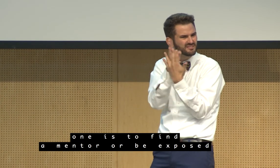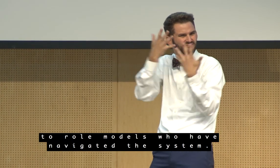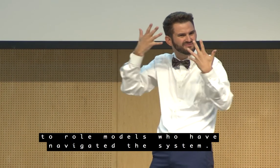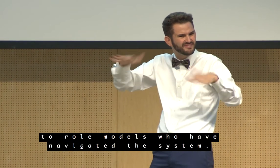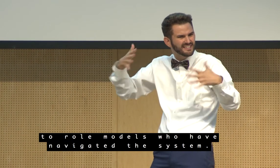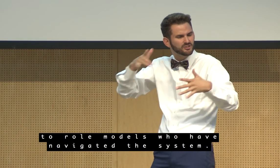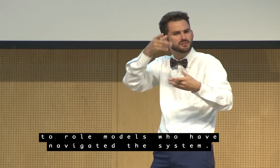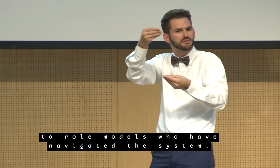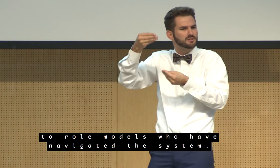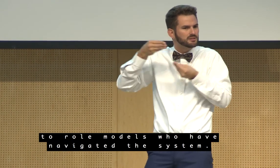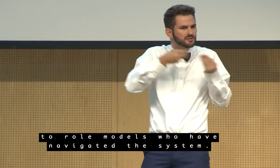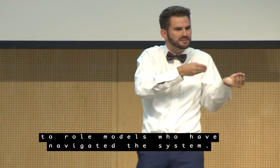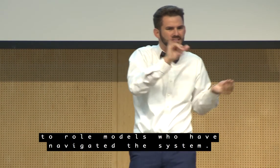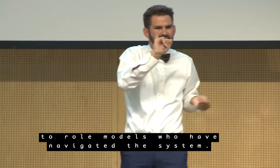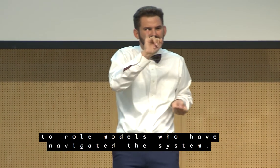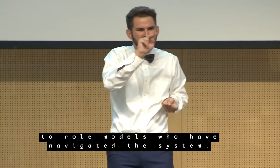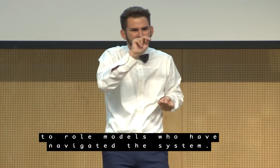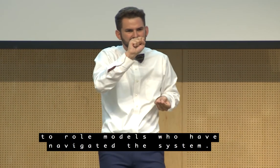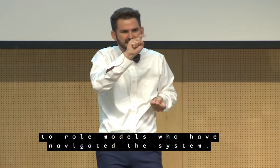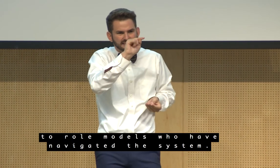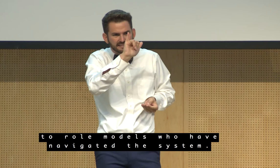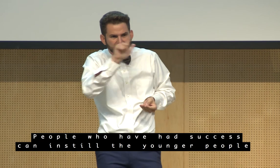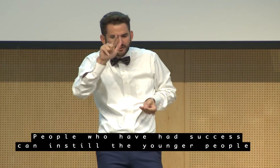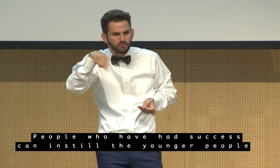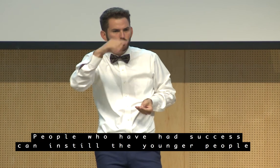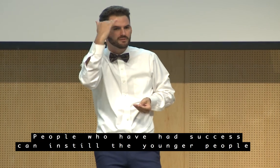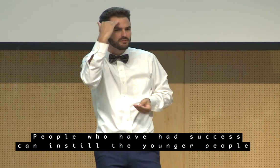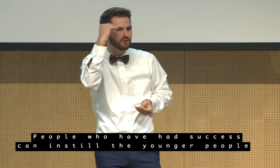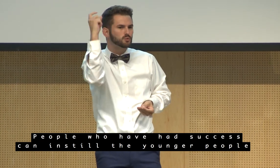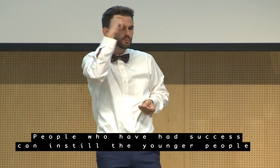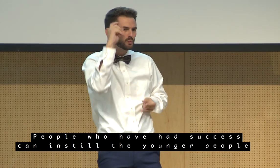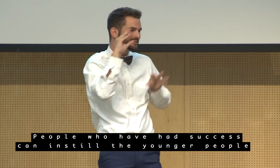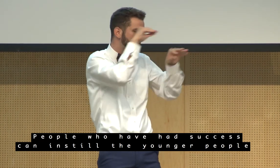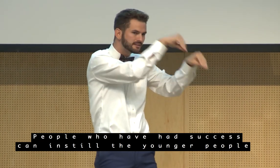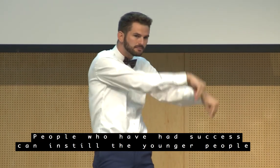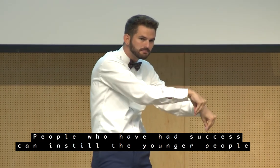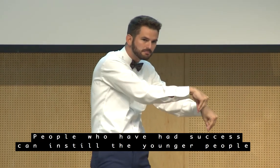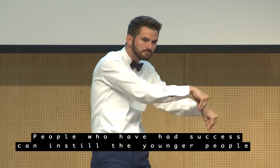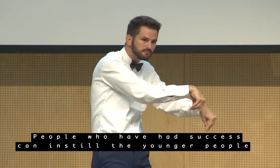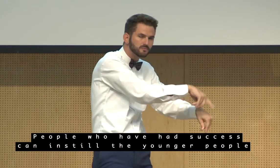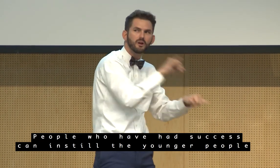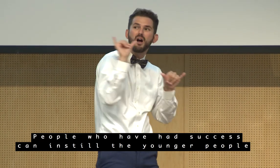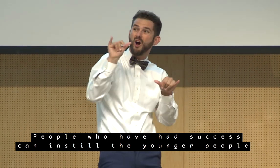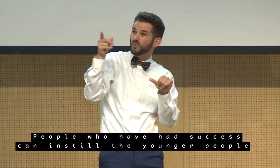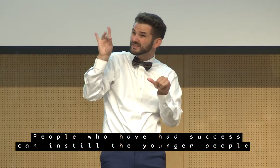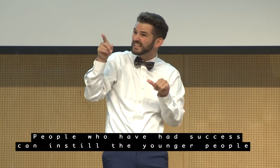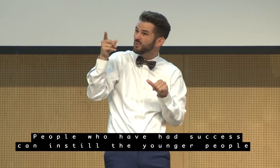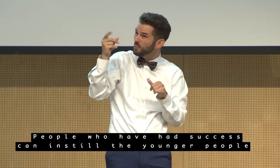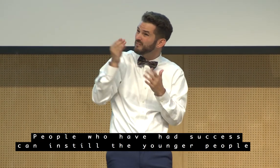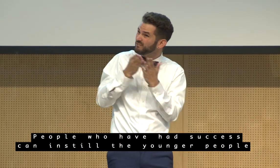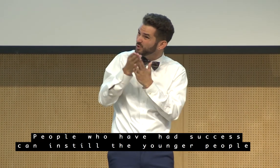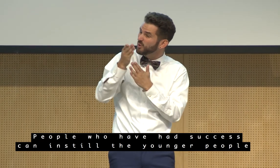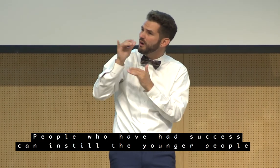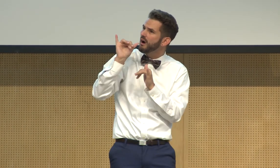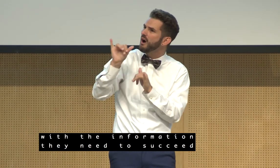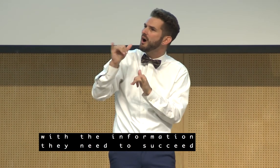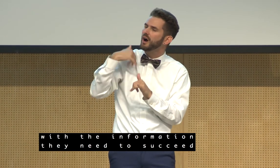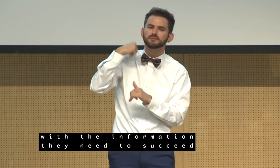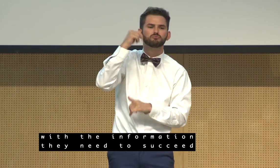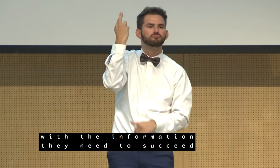exposed to role models who have navigated the system. People who have had success can instill the younger people with the